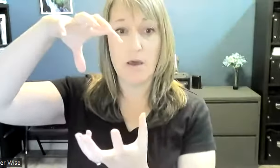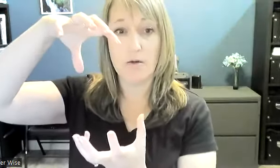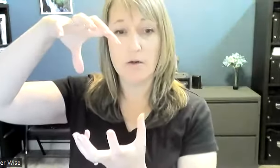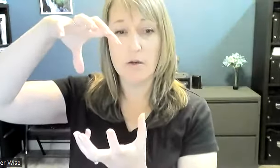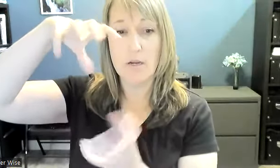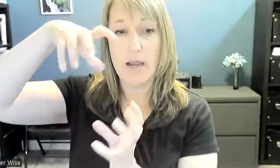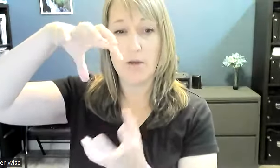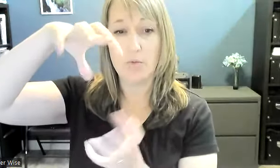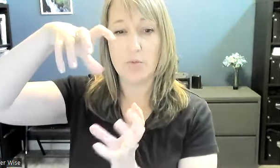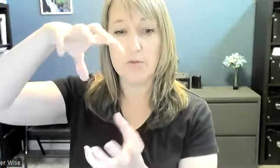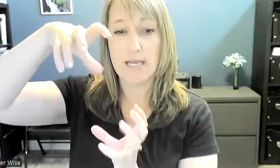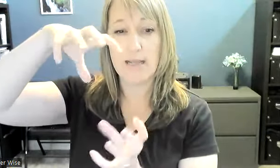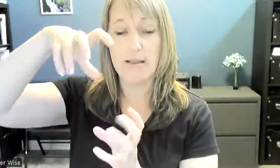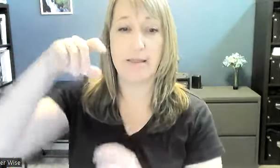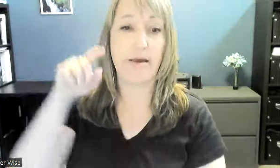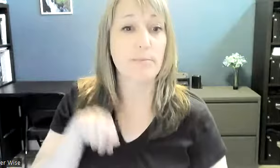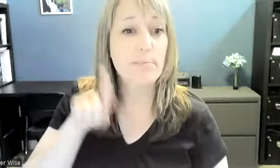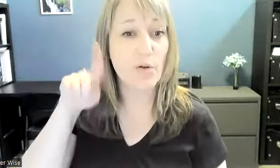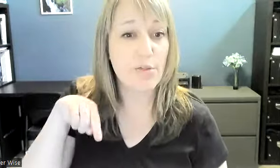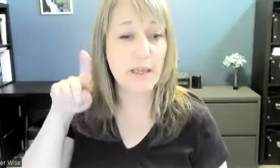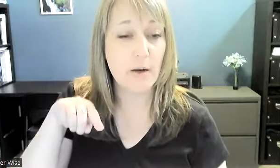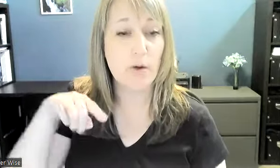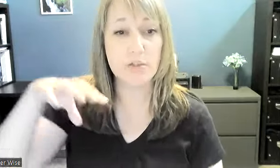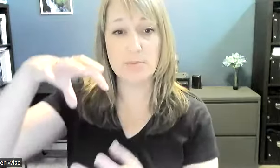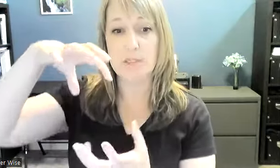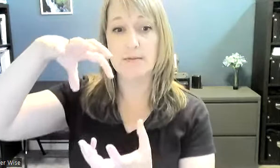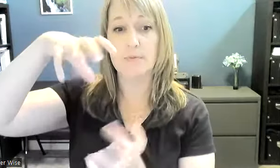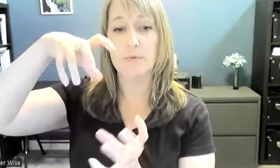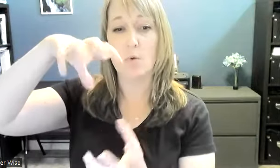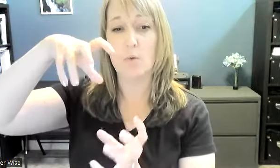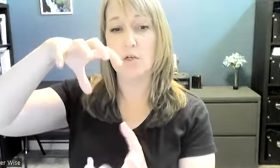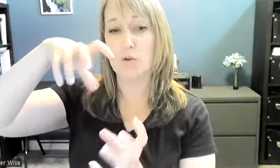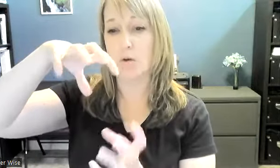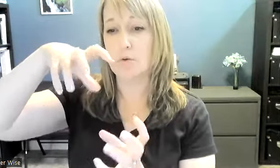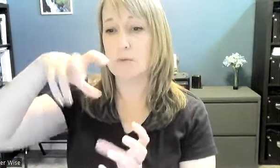other, and you rotate like that middle thing in a washing machine. Wash clothes.